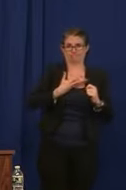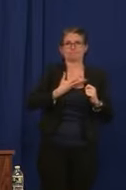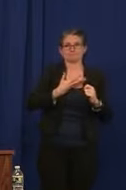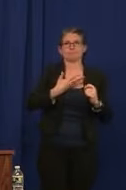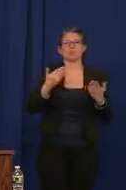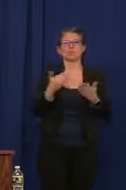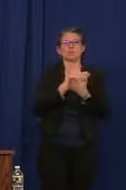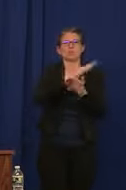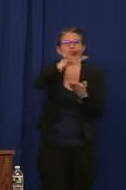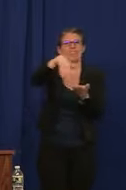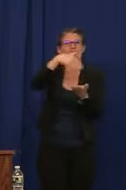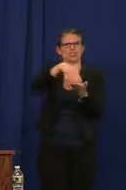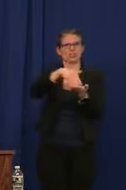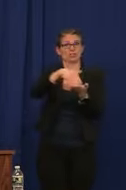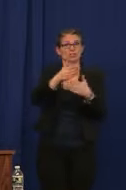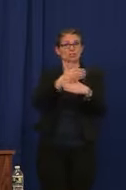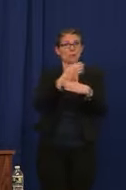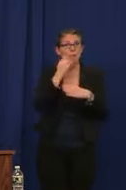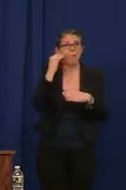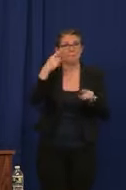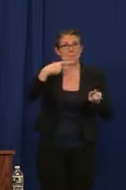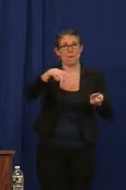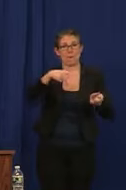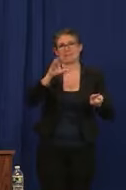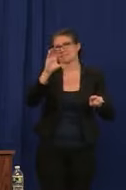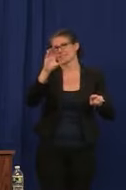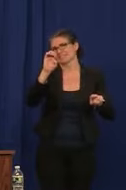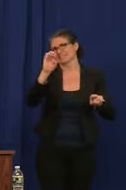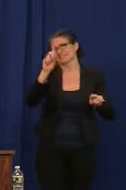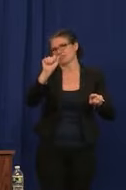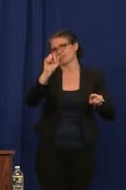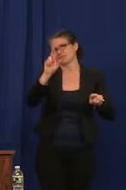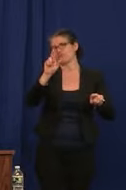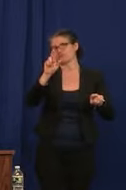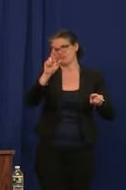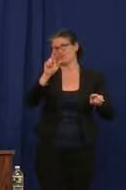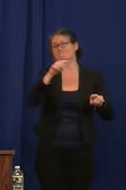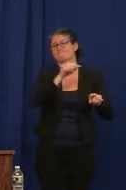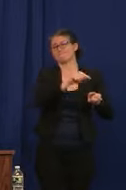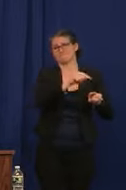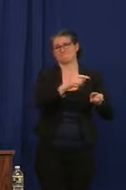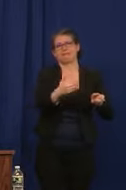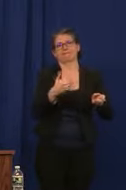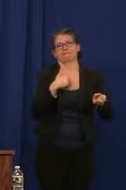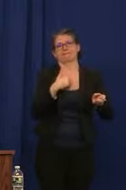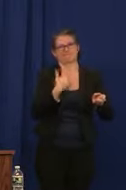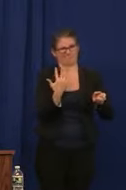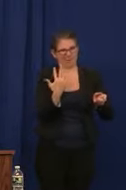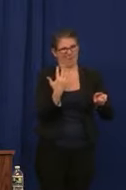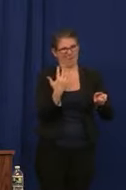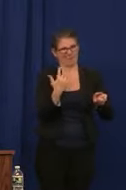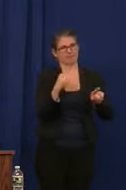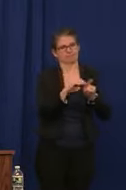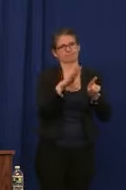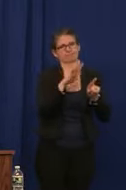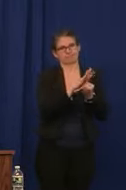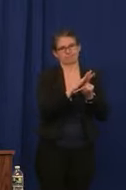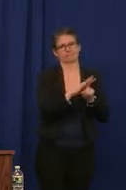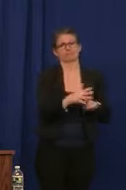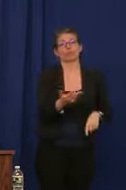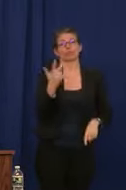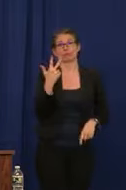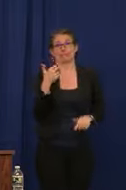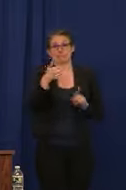that constitute an outbreak, and we are now aware of a total of 5 cases there, 3 cases in residents and